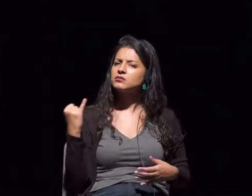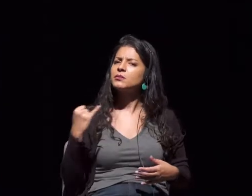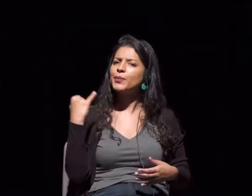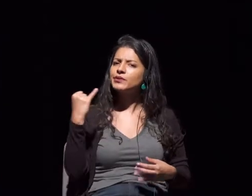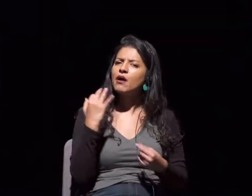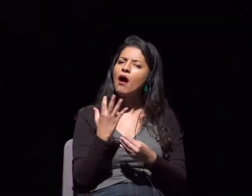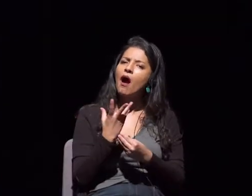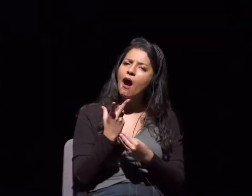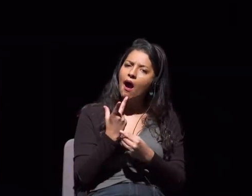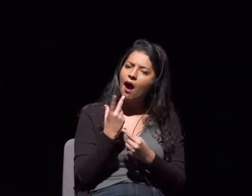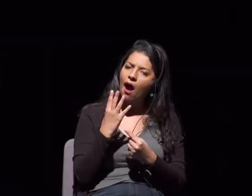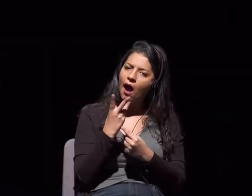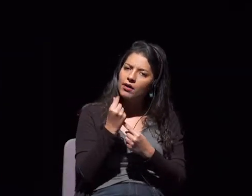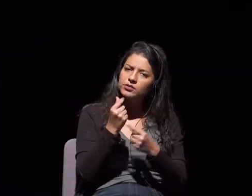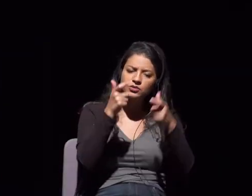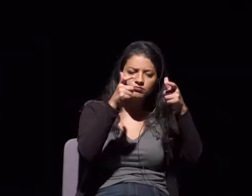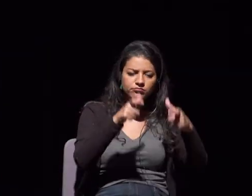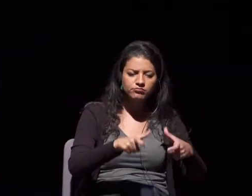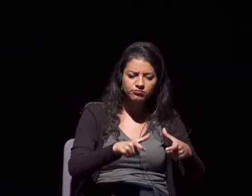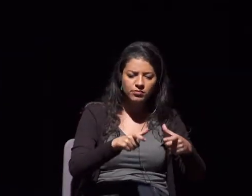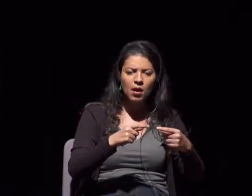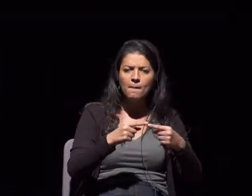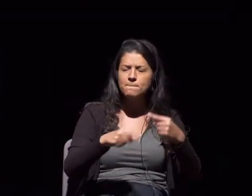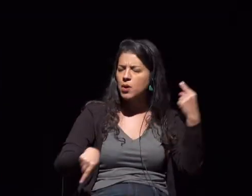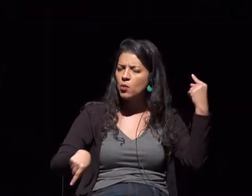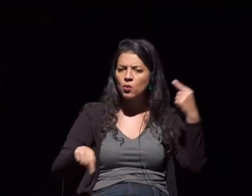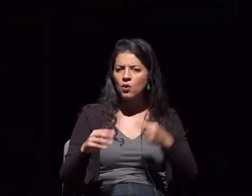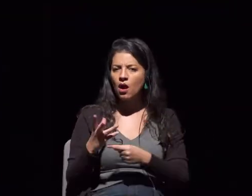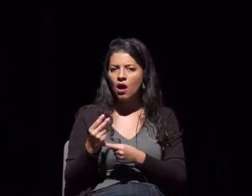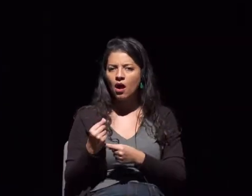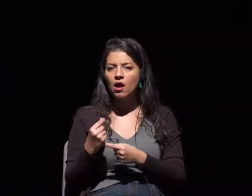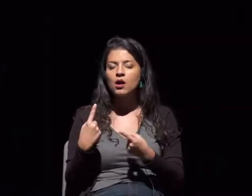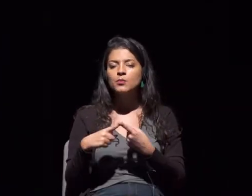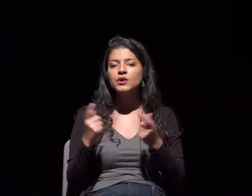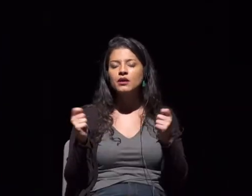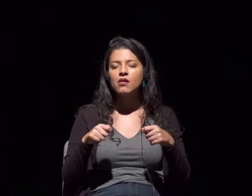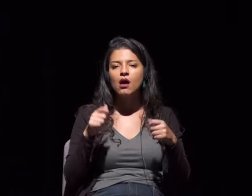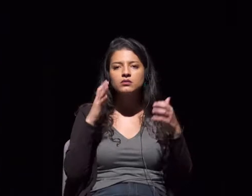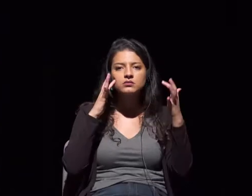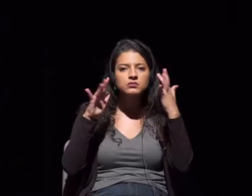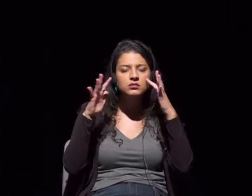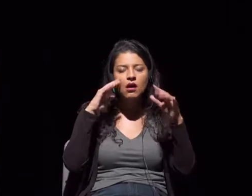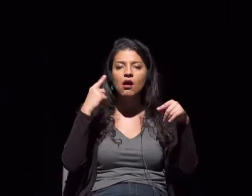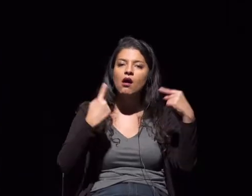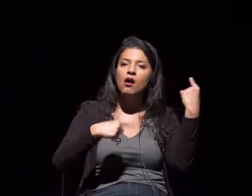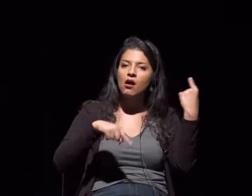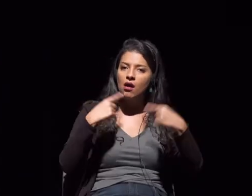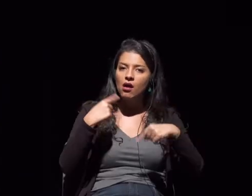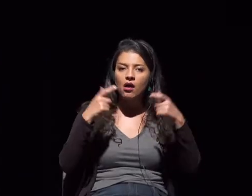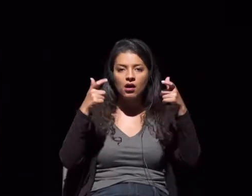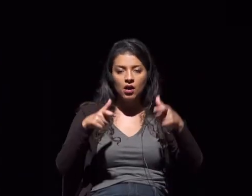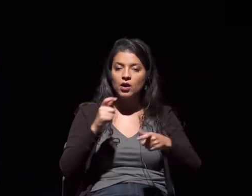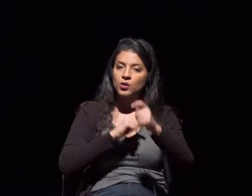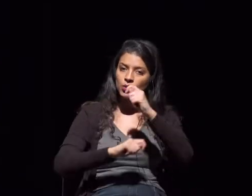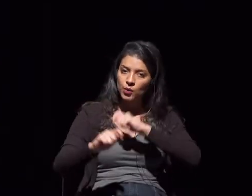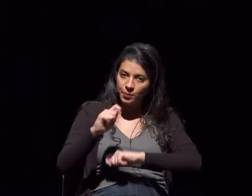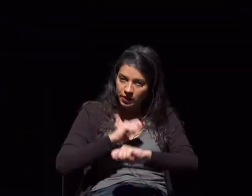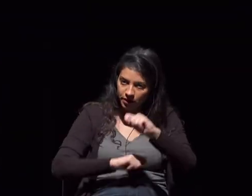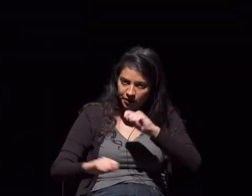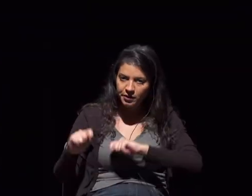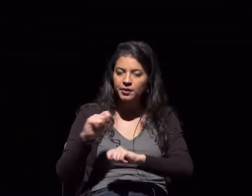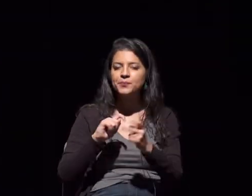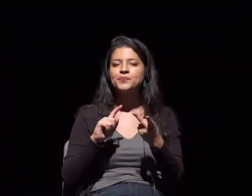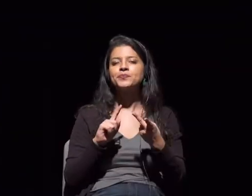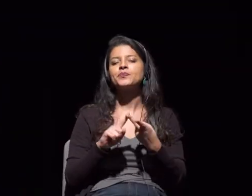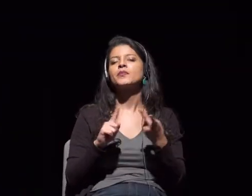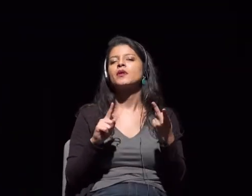these questions about the economy of, you know, objects, but also the transactions that happen between, you know,